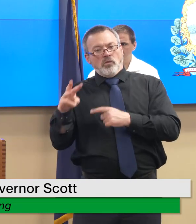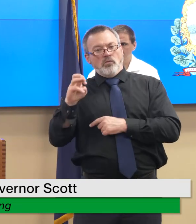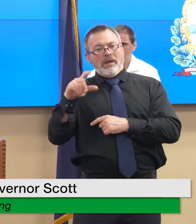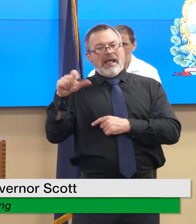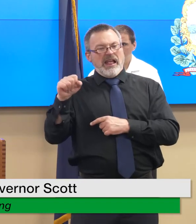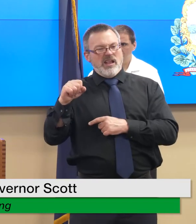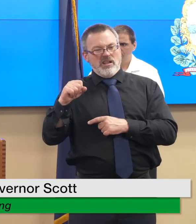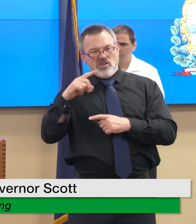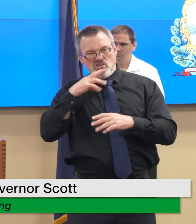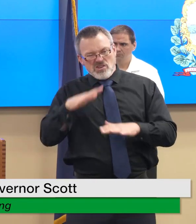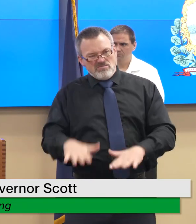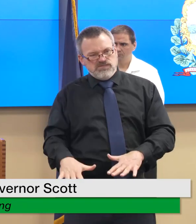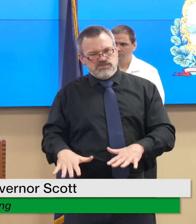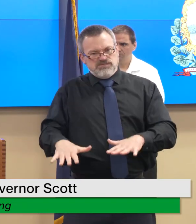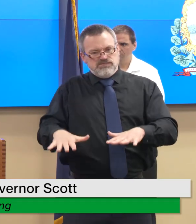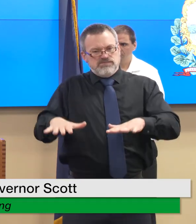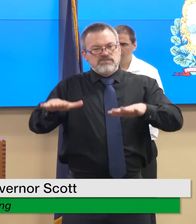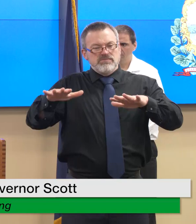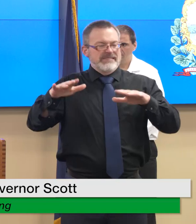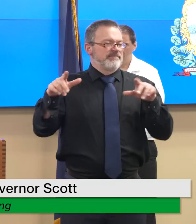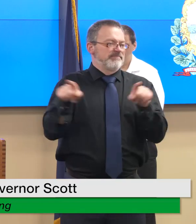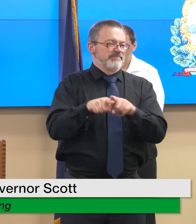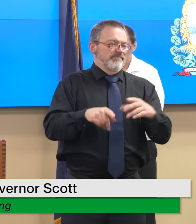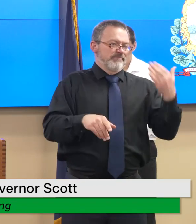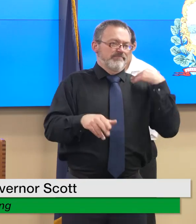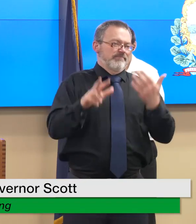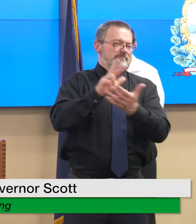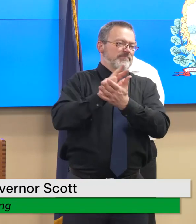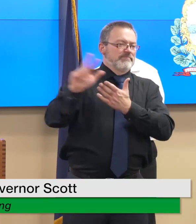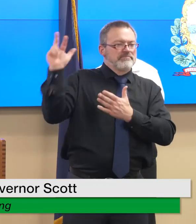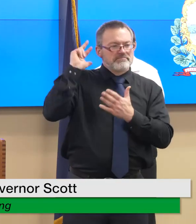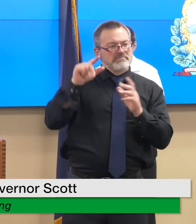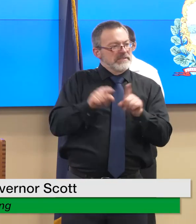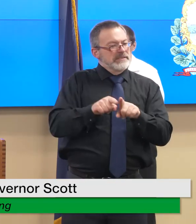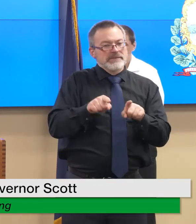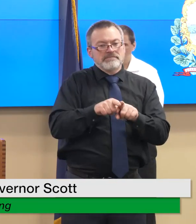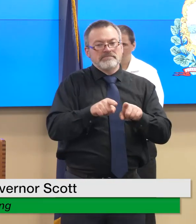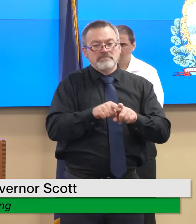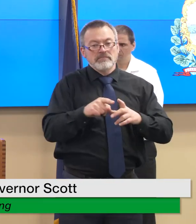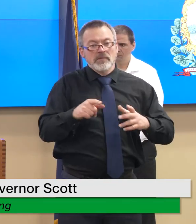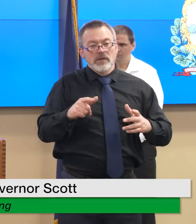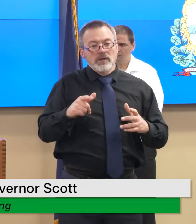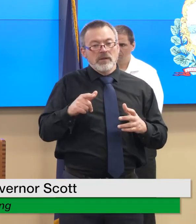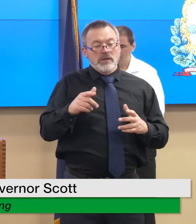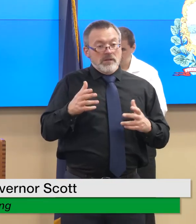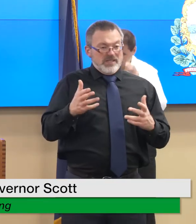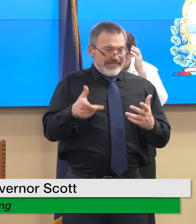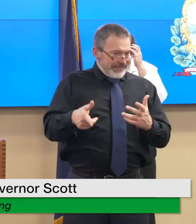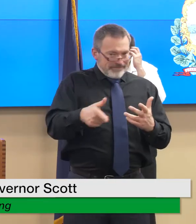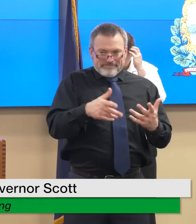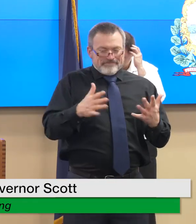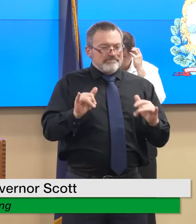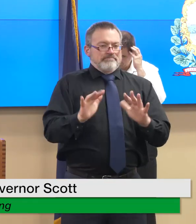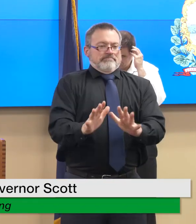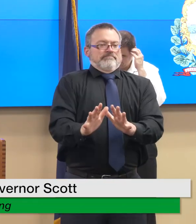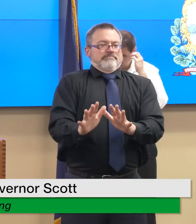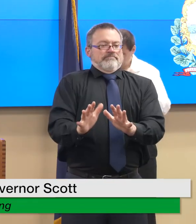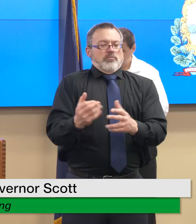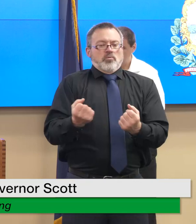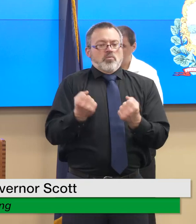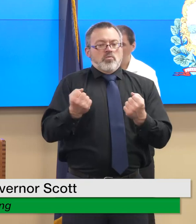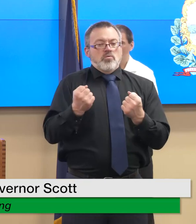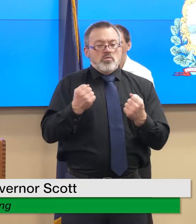floodwaters as they were on July 10th, and so are not currently being used. The system will be cleaning,